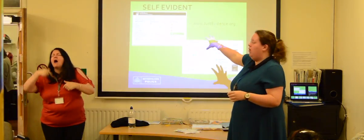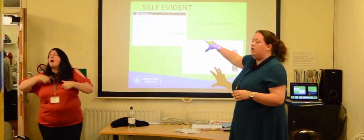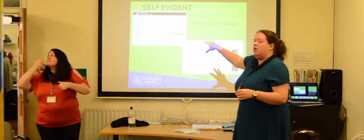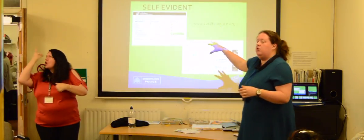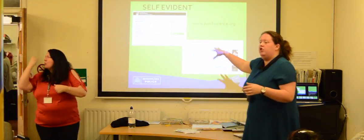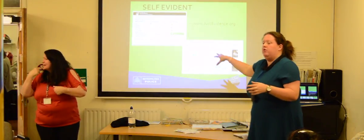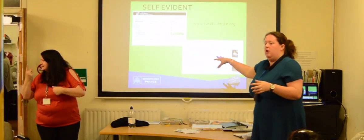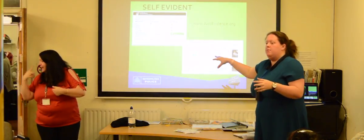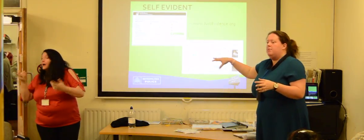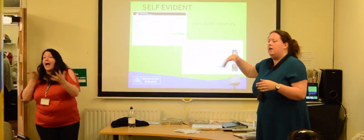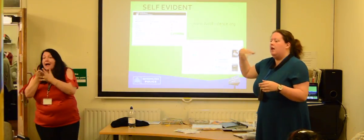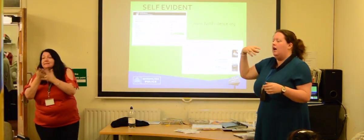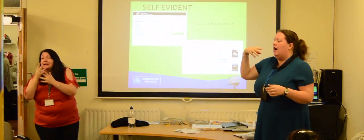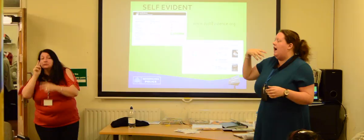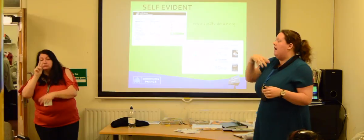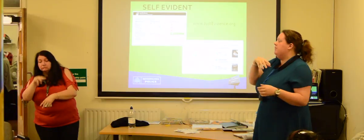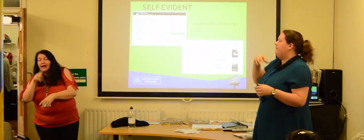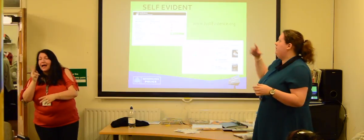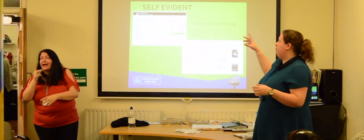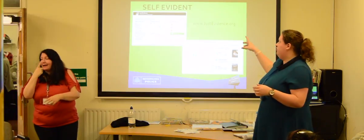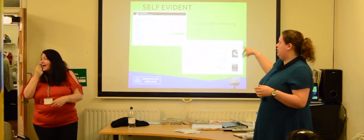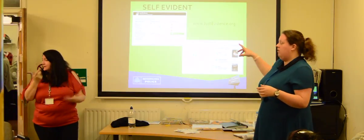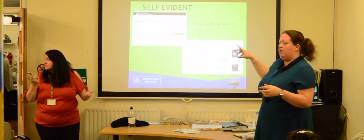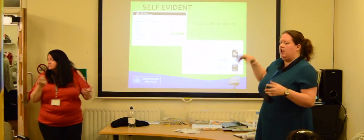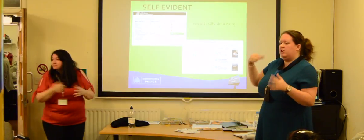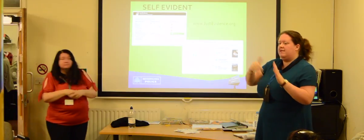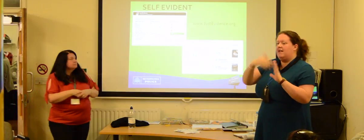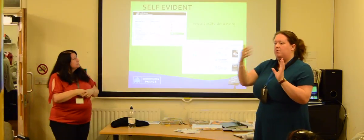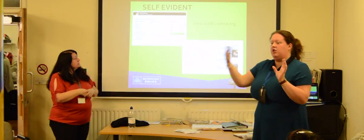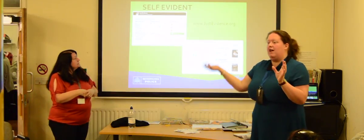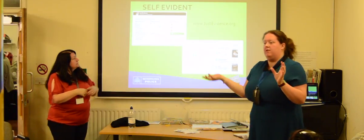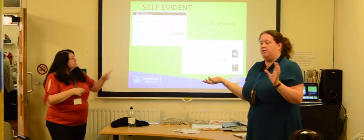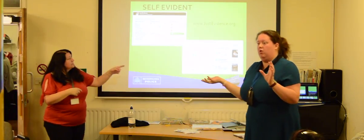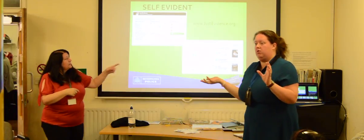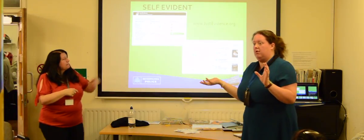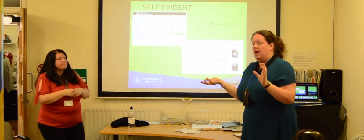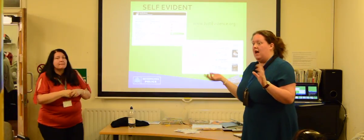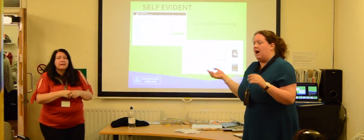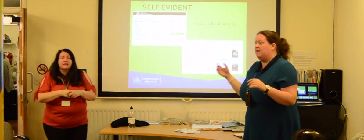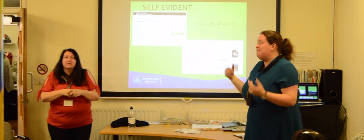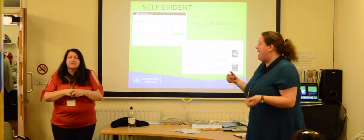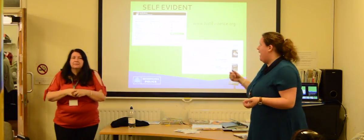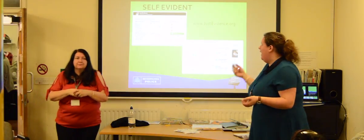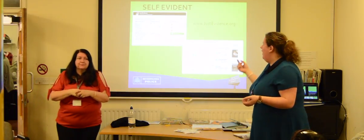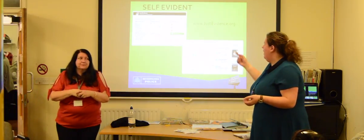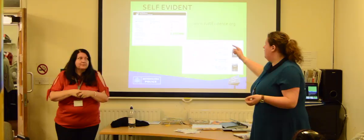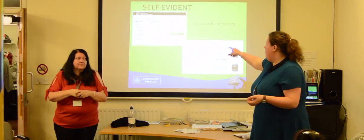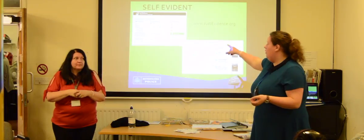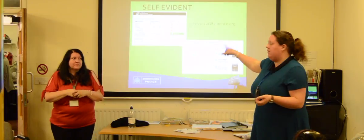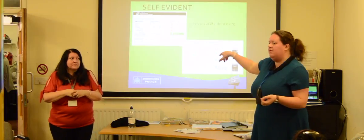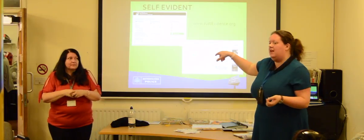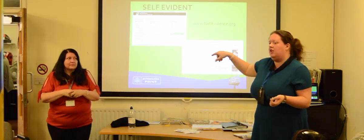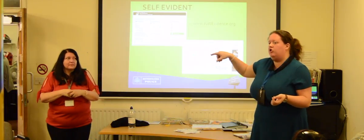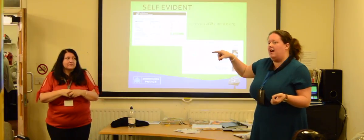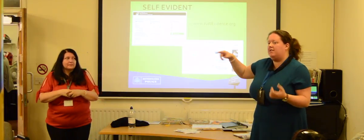These reports, when you do them, from the geolocation, it sends them to the relevant force, and in the Met, the